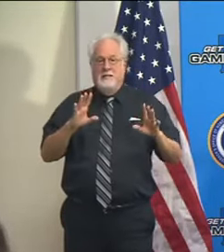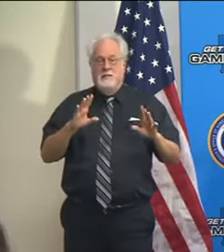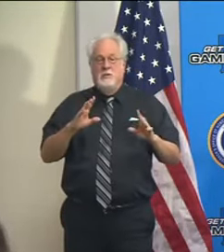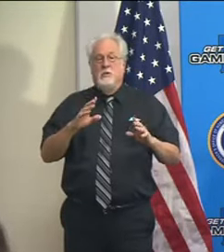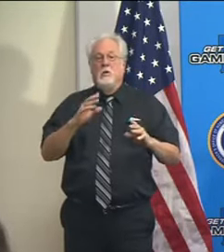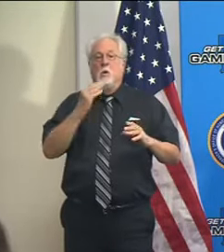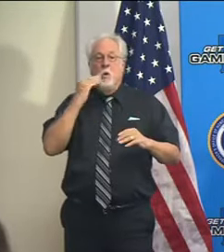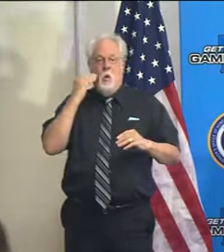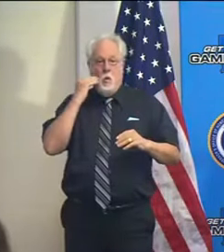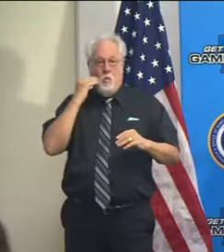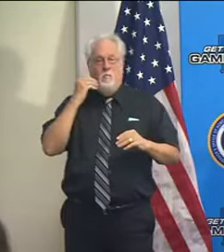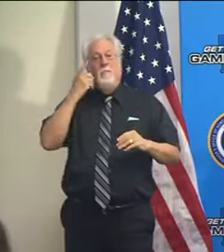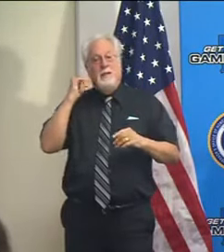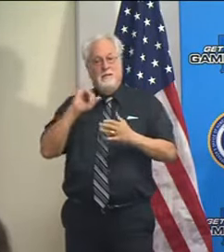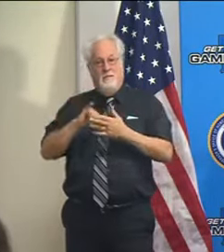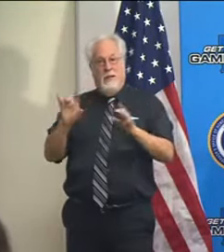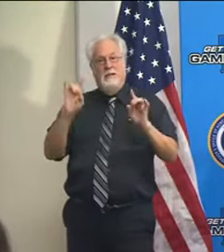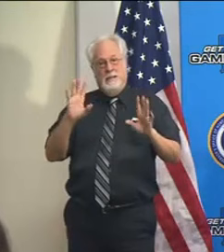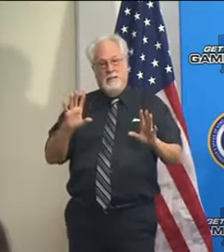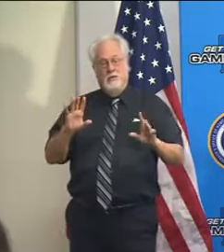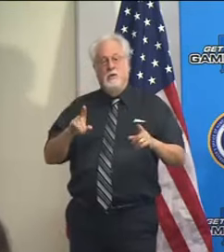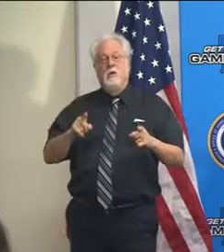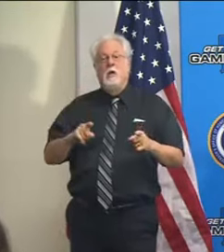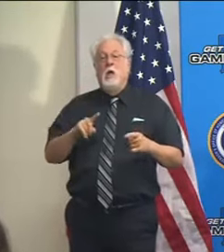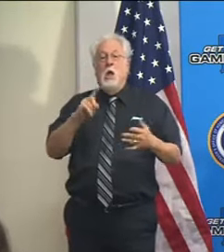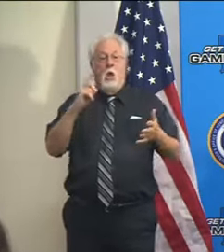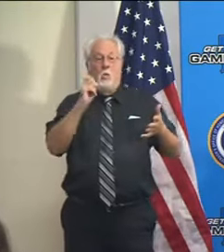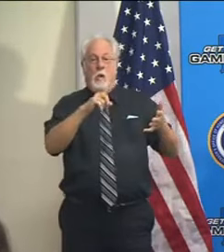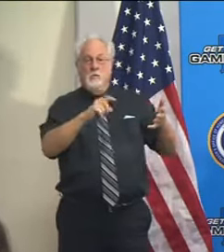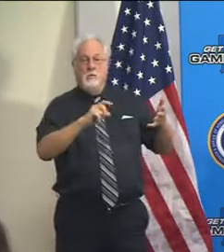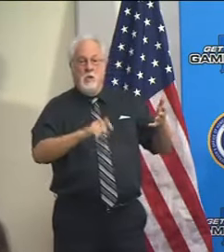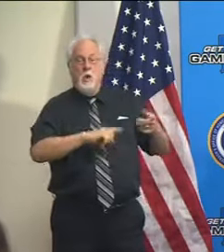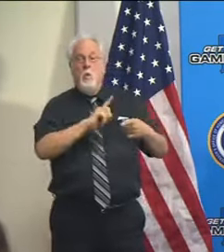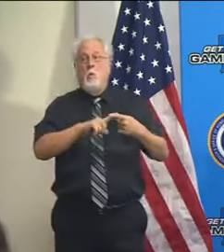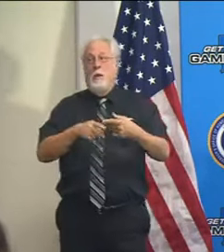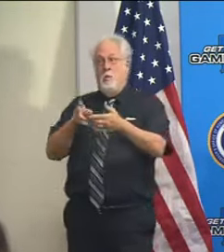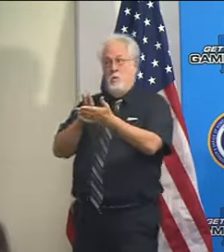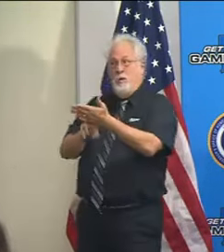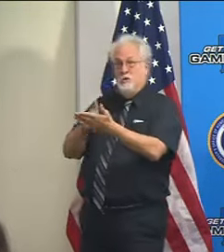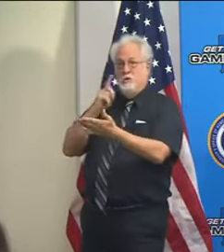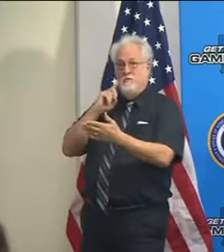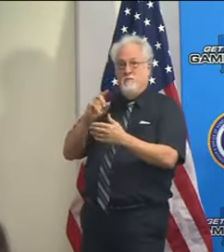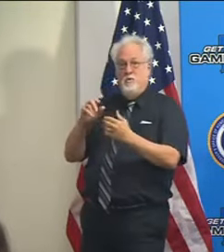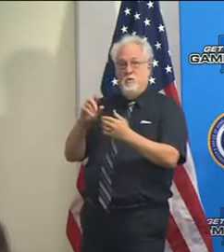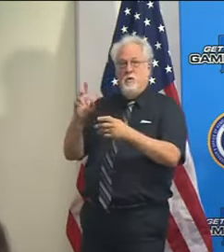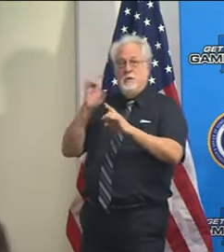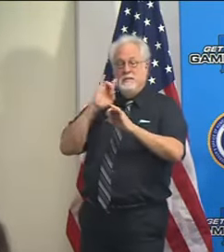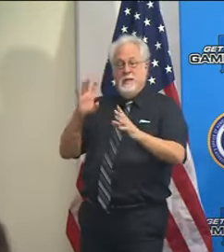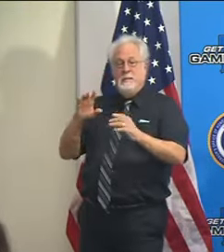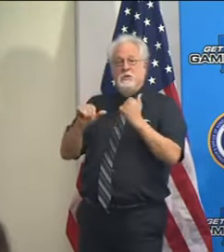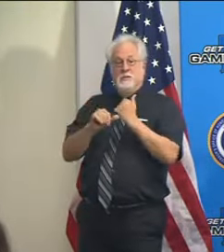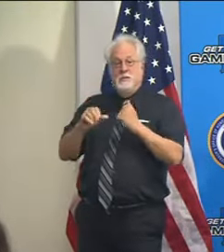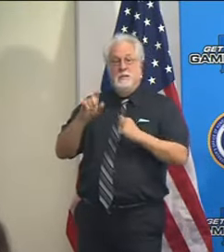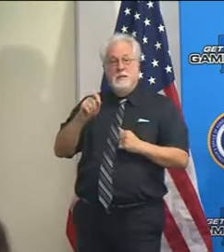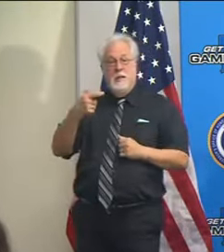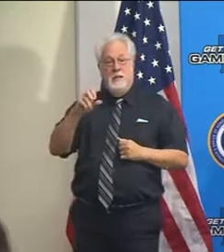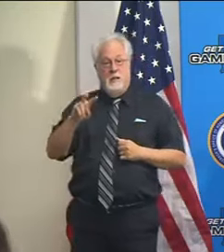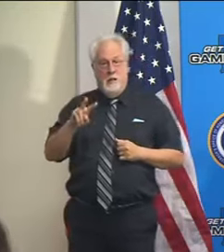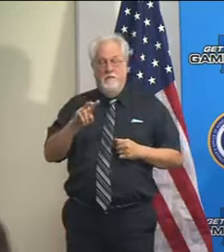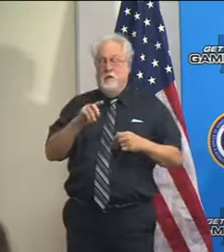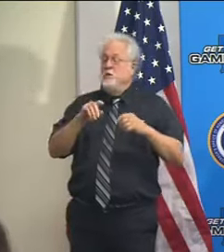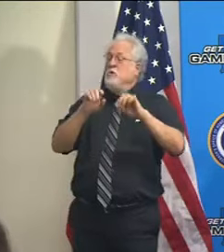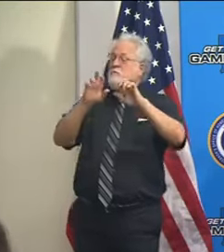result of the disaster. Now, those questions are asked when you register for disasterassistance.gov. So if you just complete all the